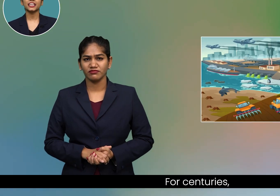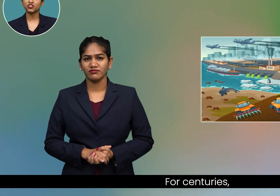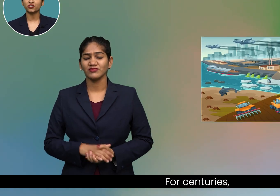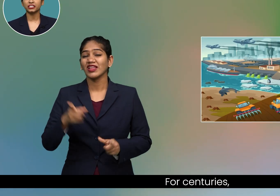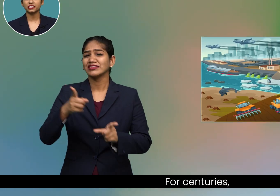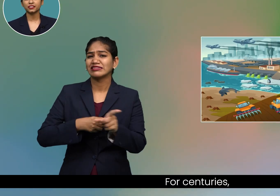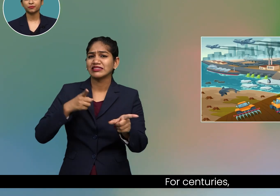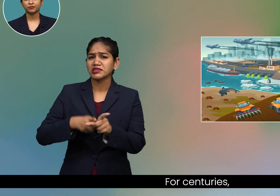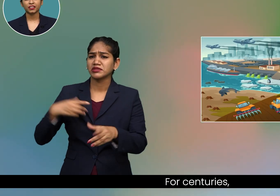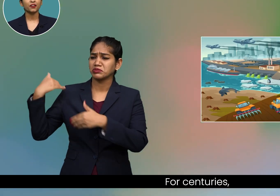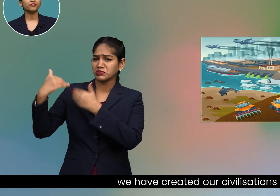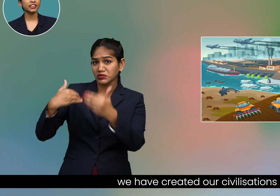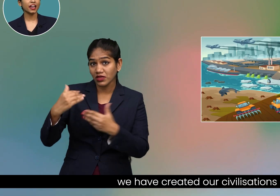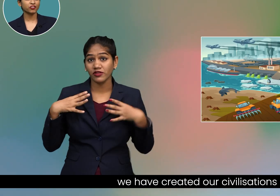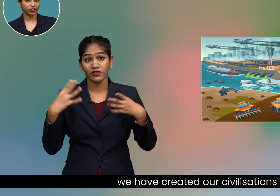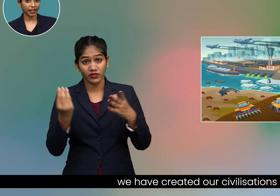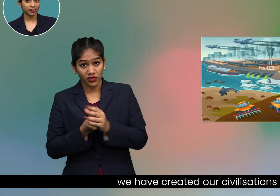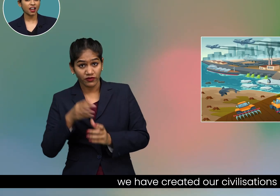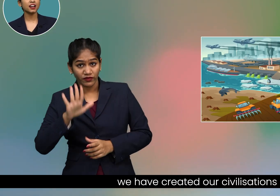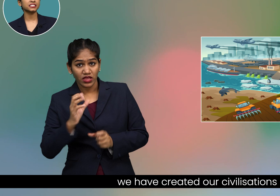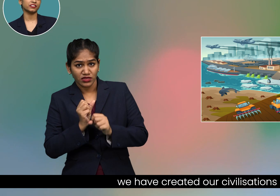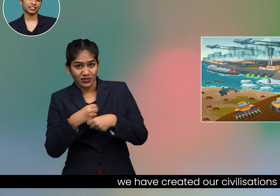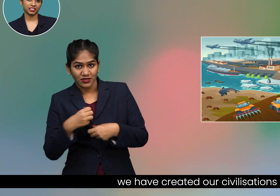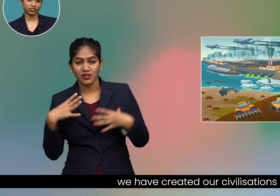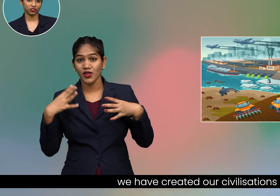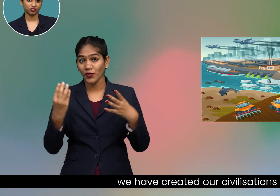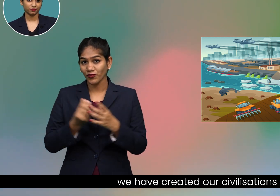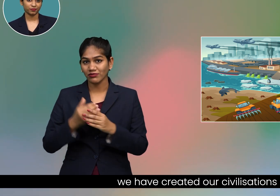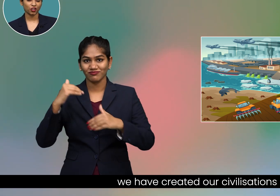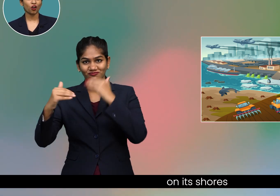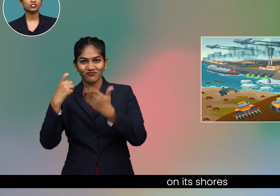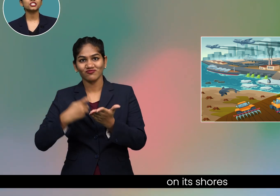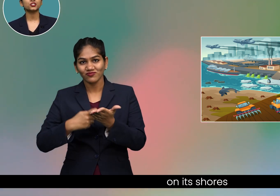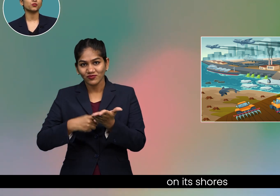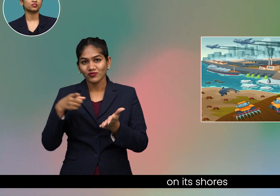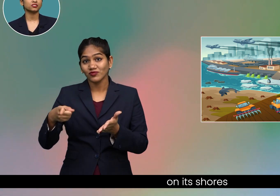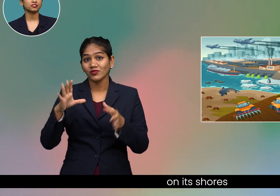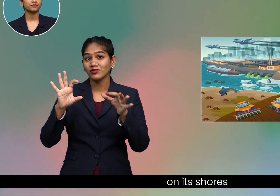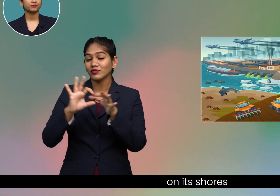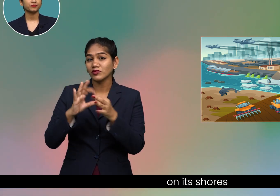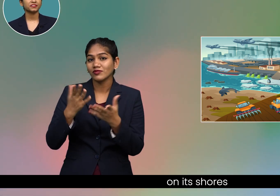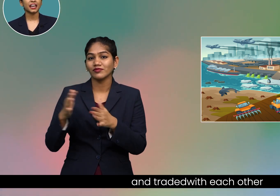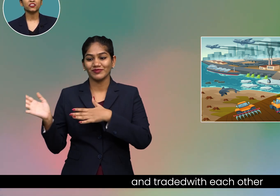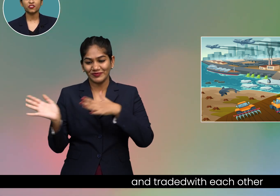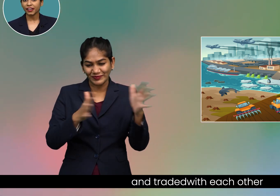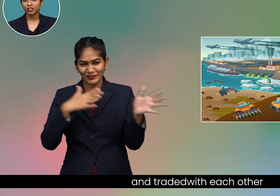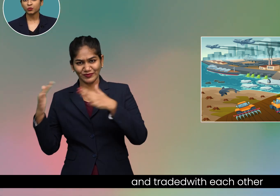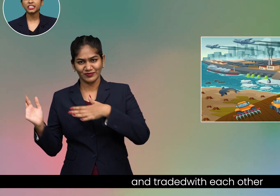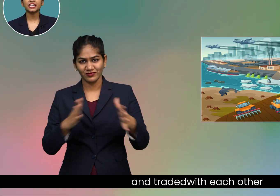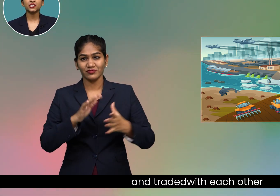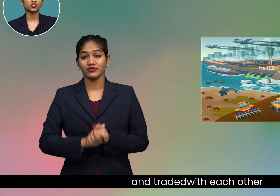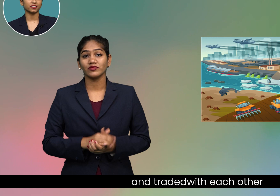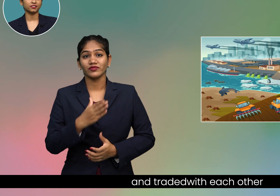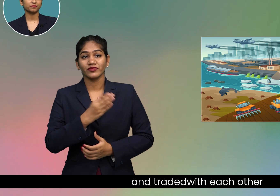For centuries, we have created our civilization on its shores and traded